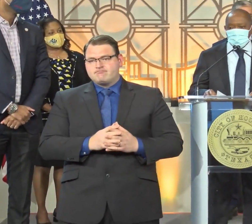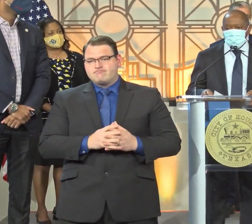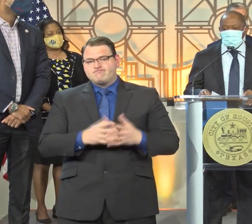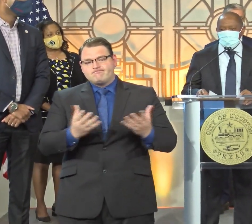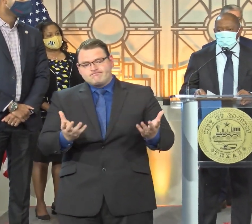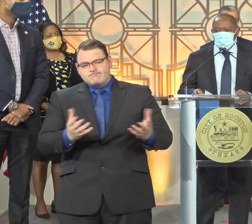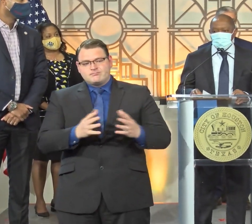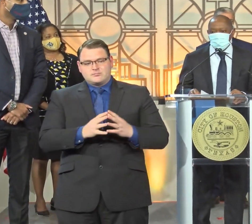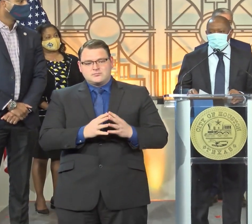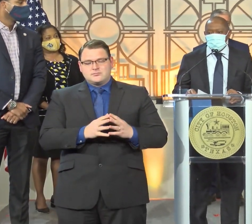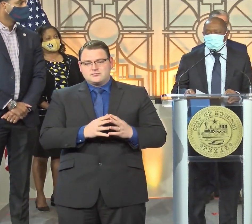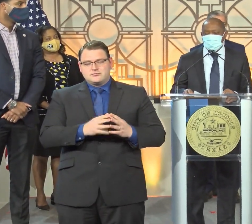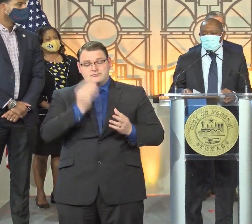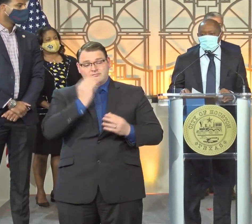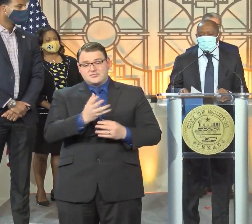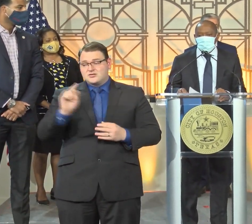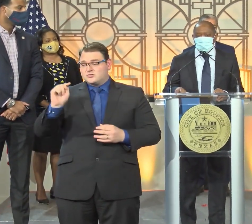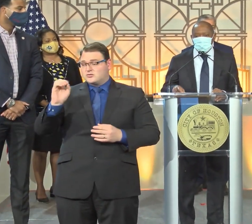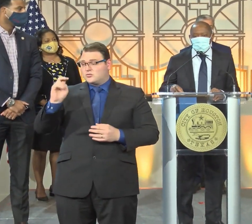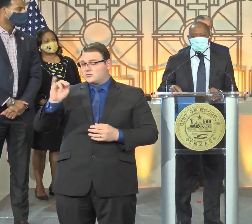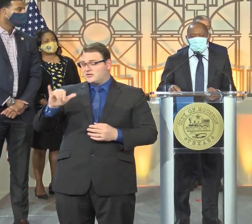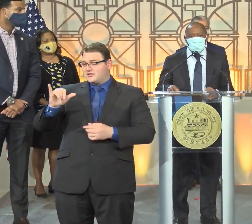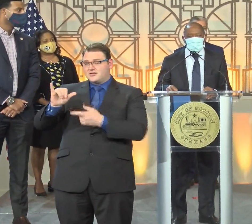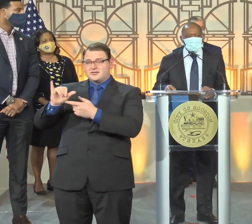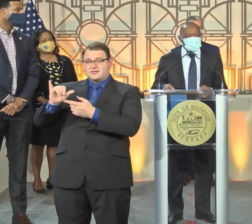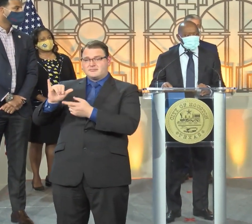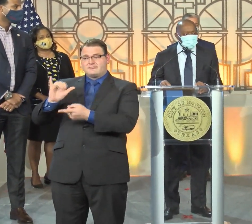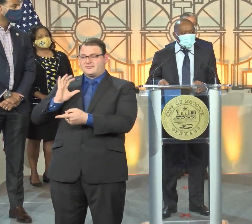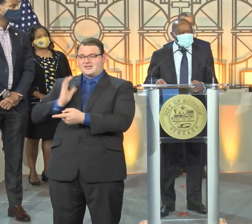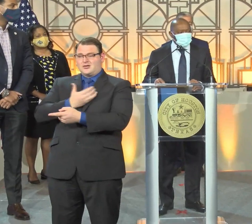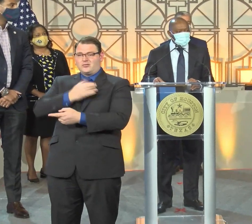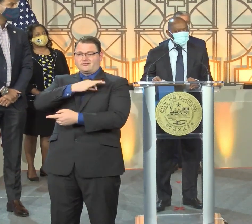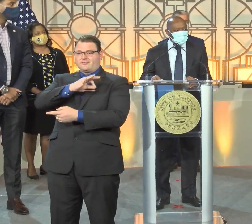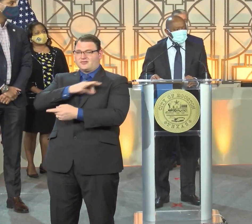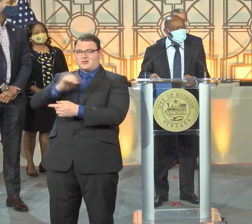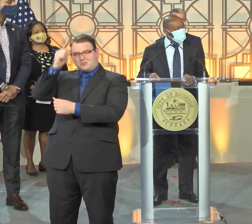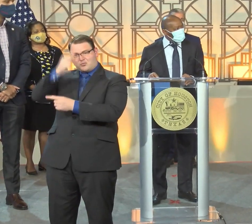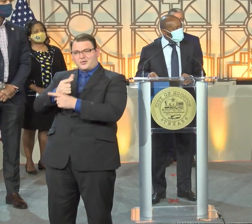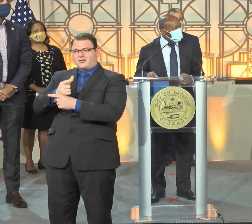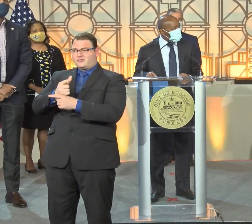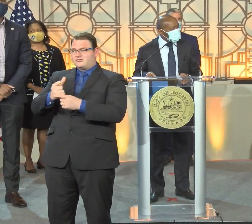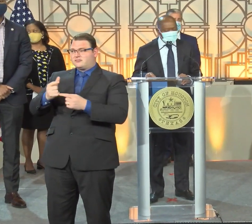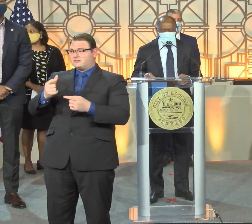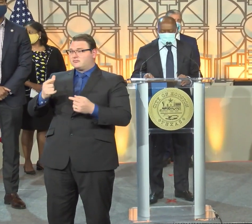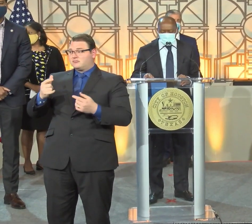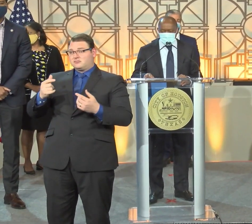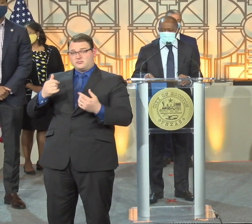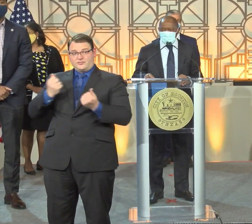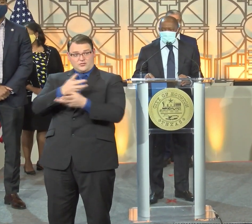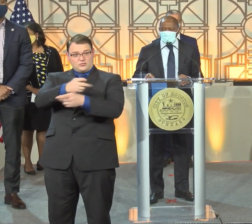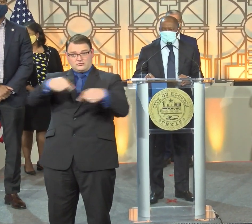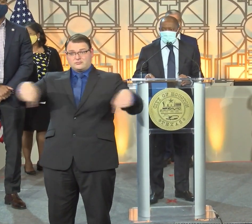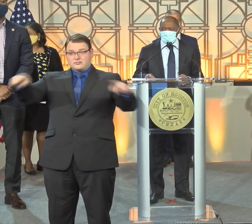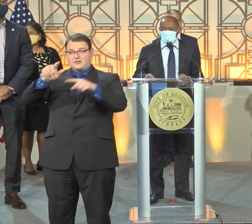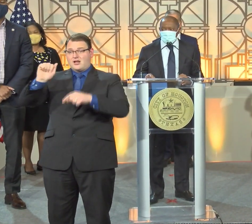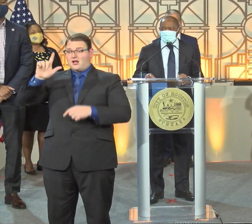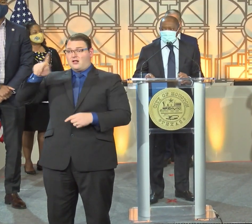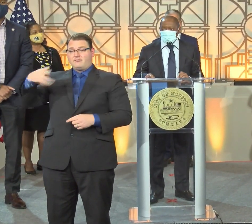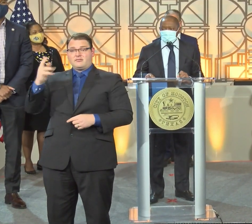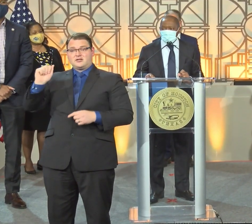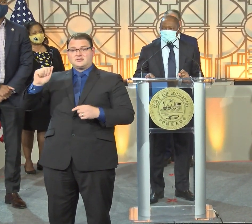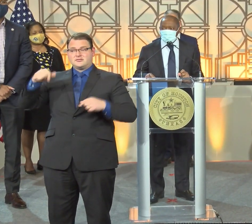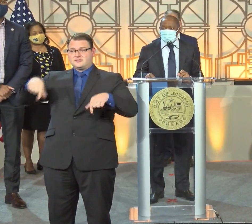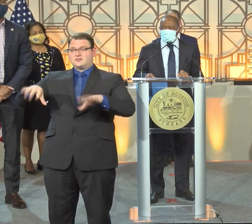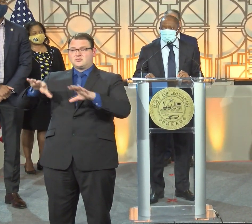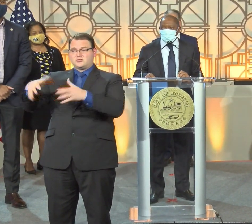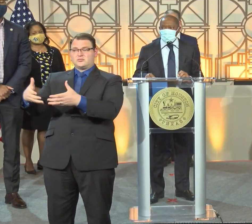Tony was our Alpha brother, and there are a number of Alphas that are in this room. And